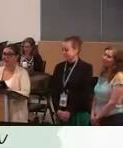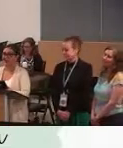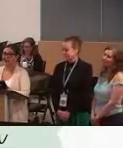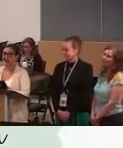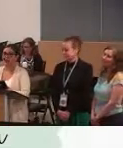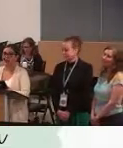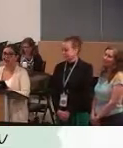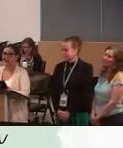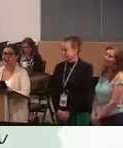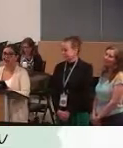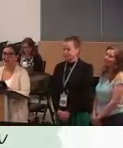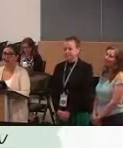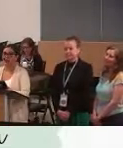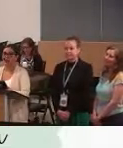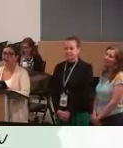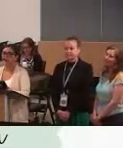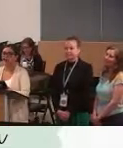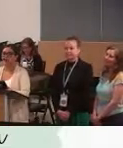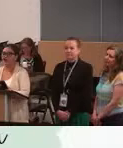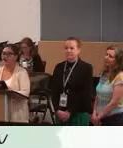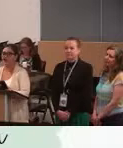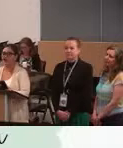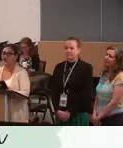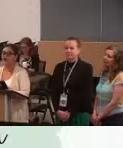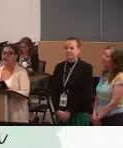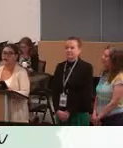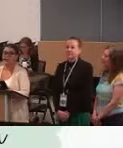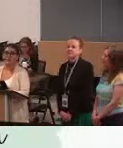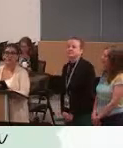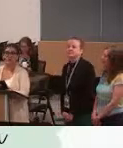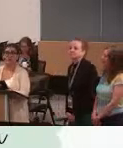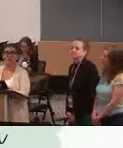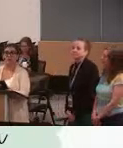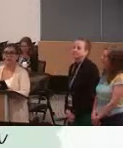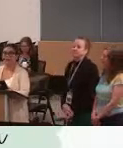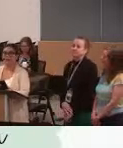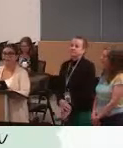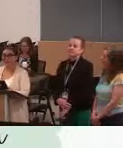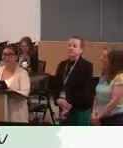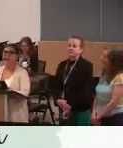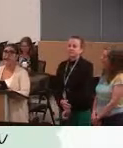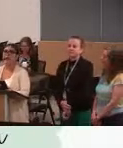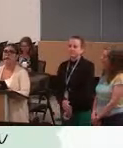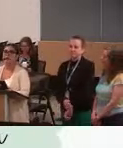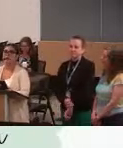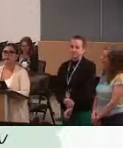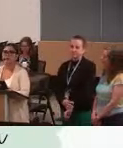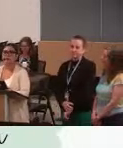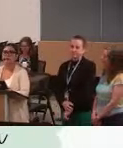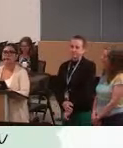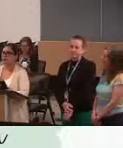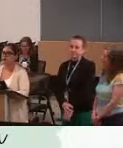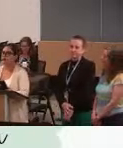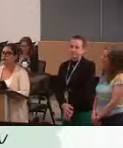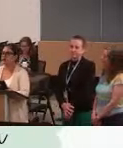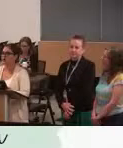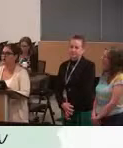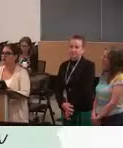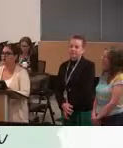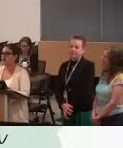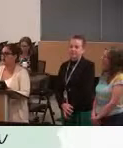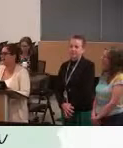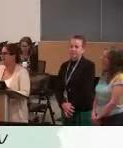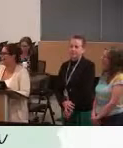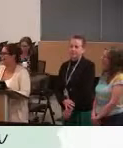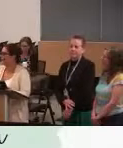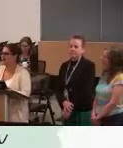to say. I think part of our work in the steering and advisory committees is we want to know what the freshmen want to